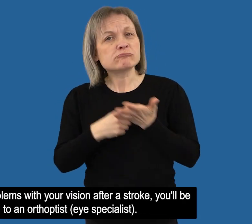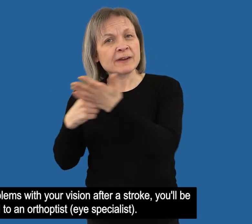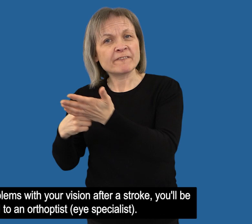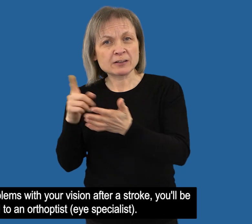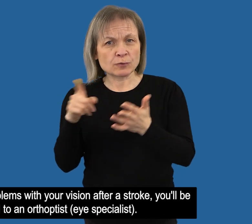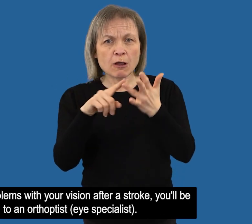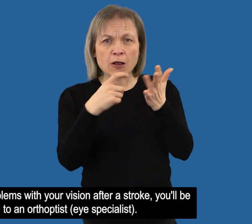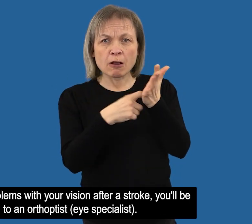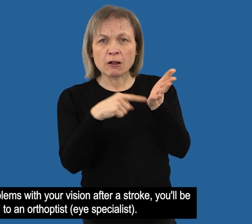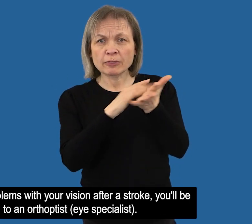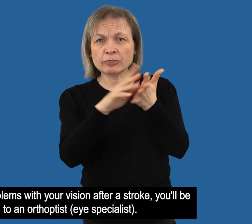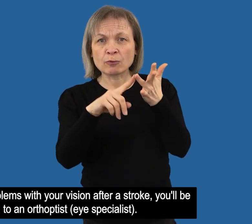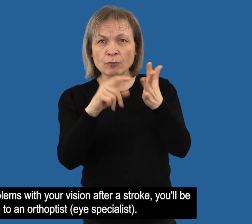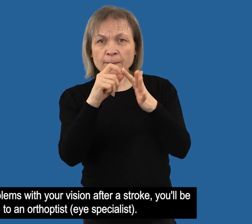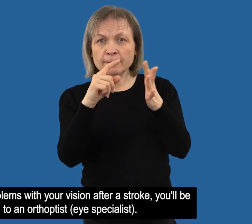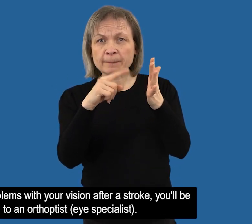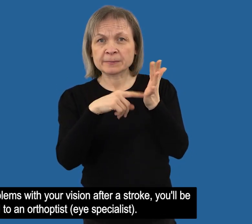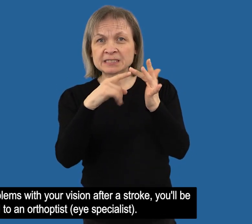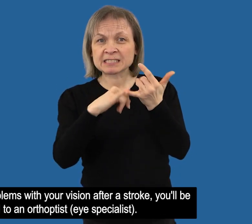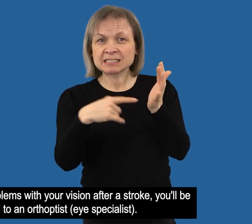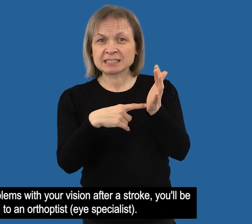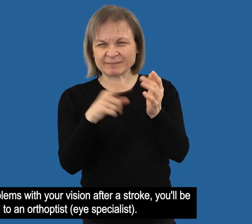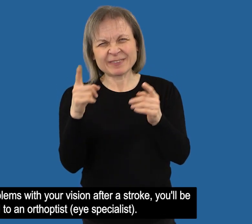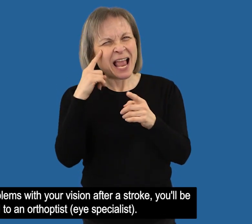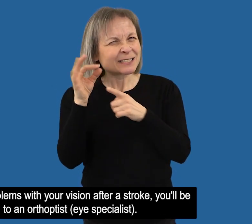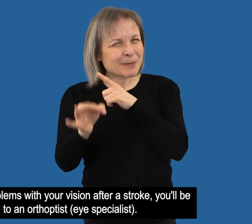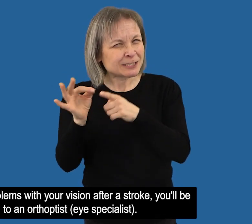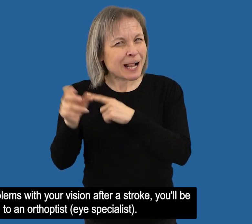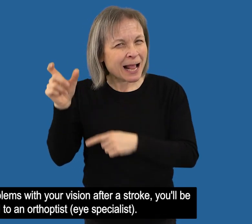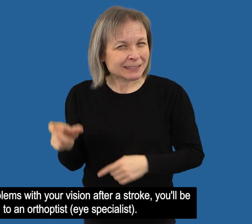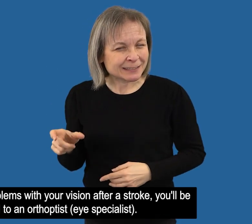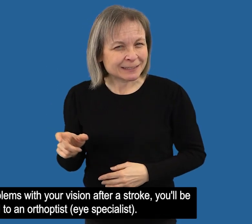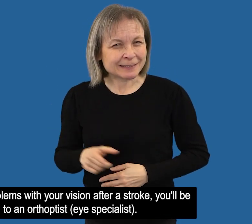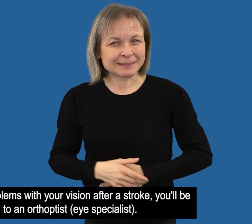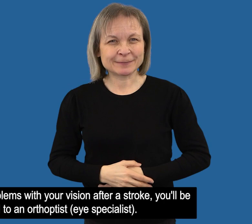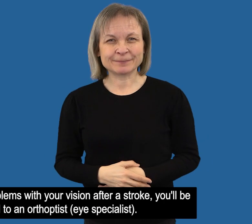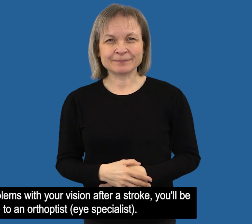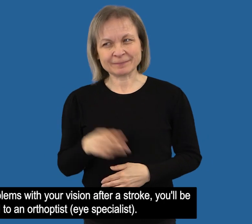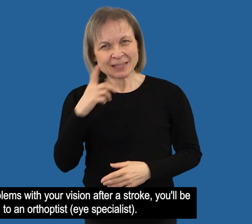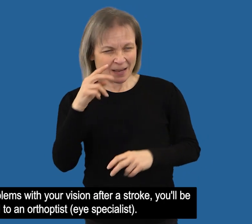If you have any problems with your vision after a stroke, you'll be referred to an orthopist, eye